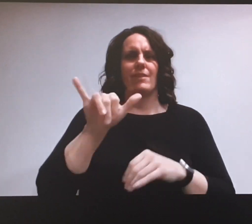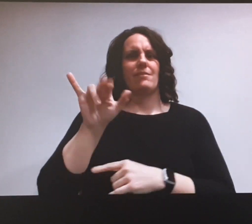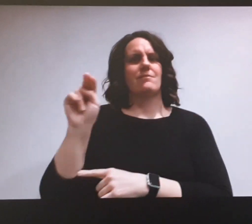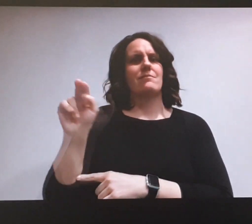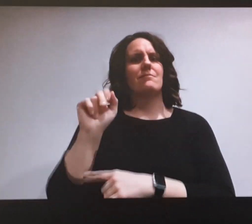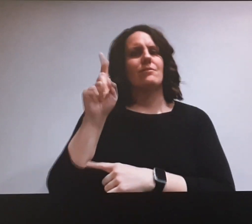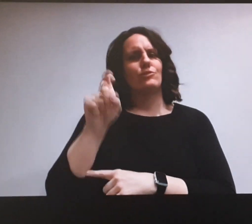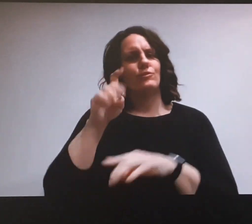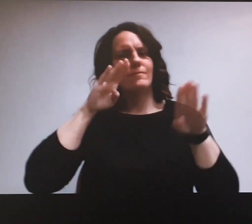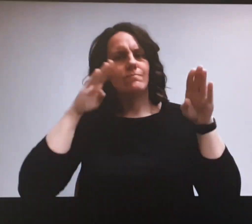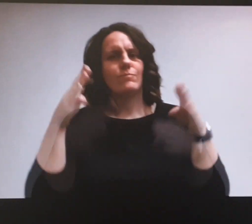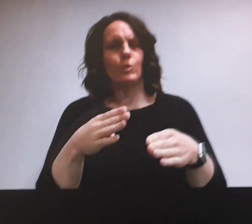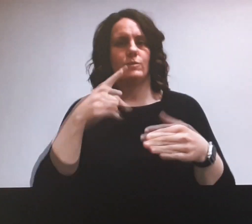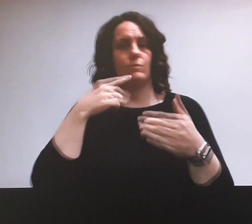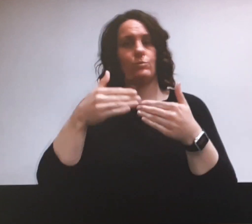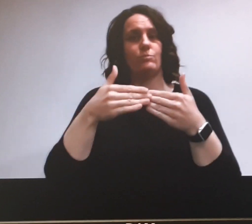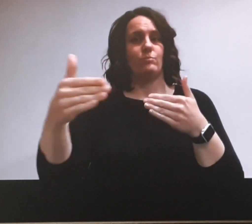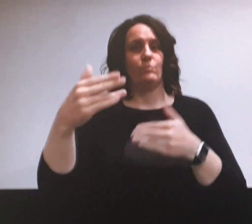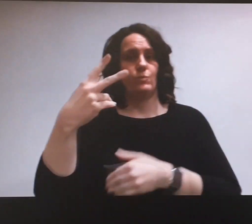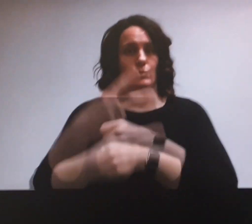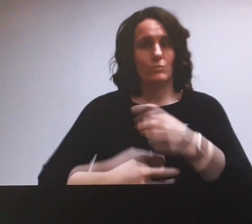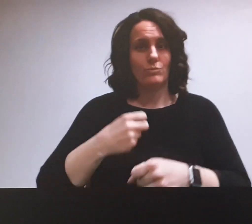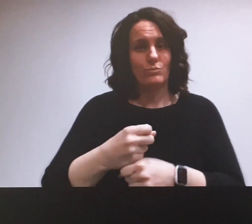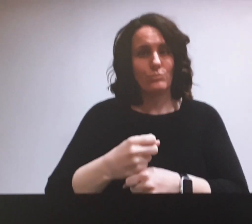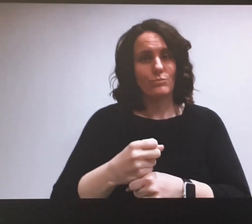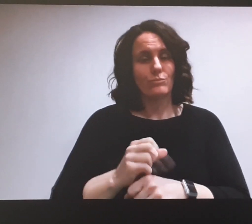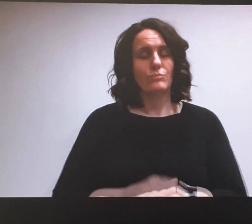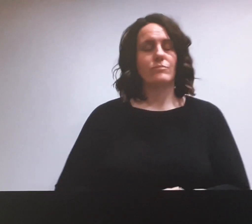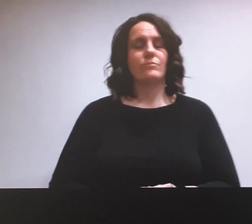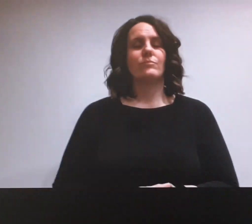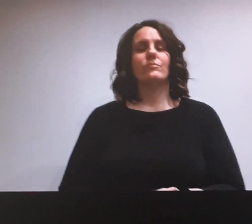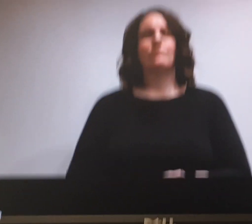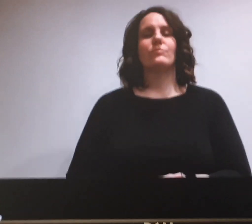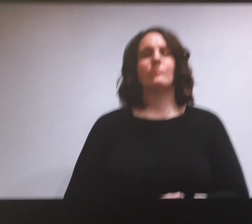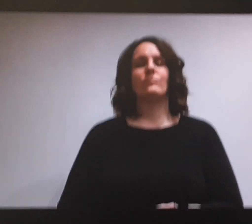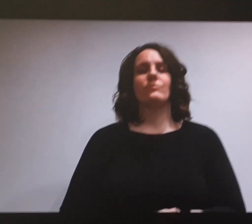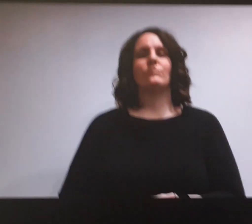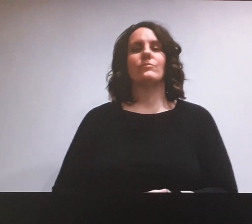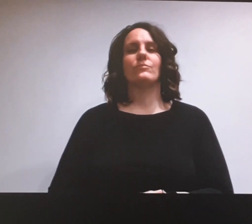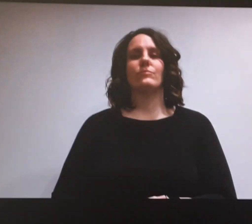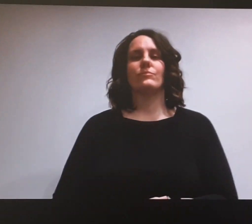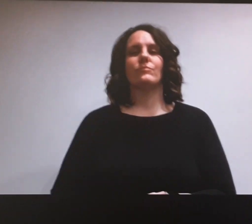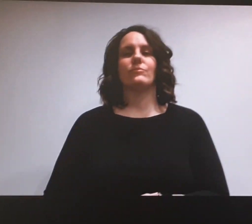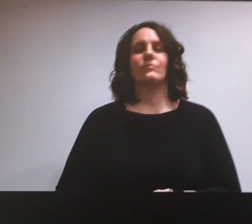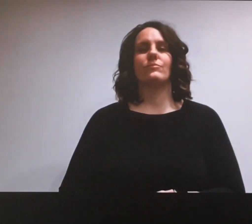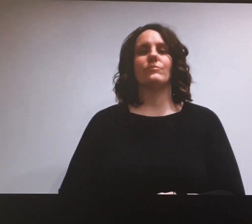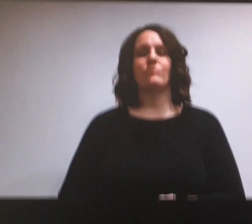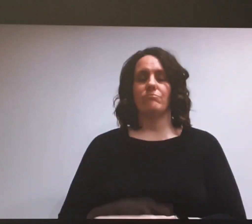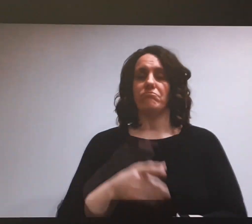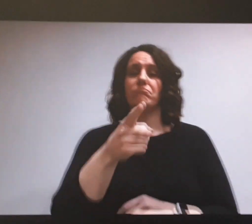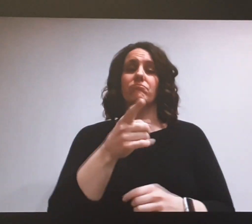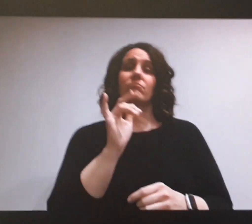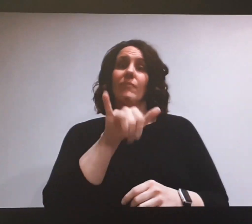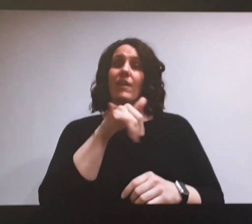it up to the board to feel like that the NAD needs to focus on that priority issue.